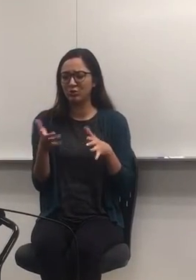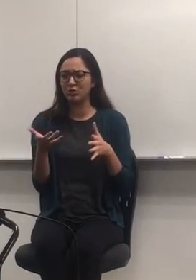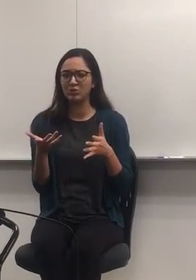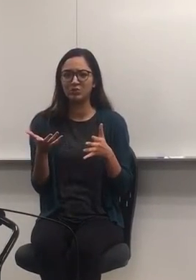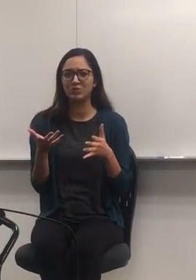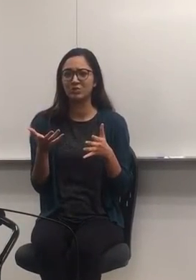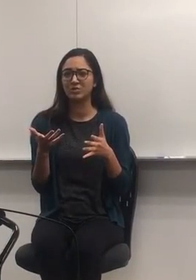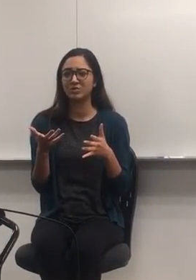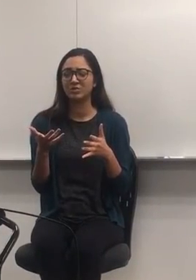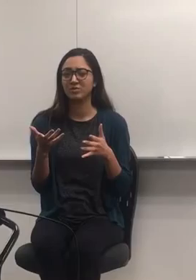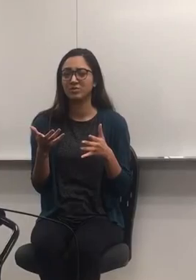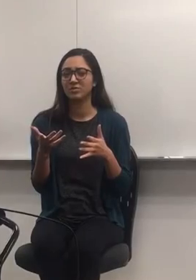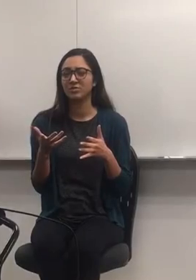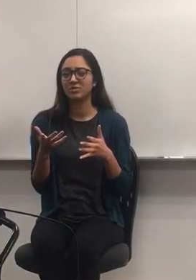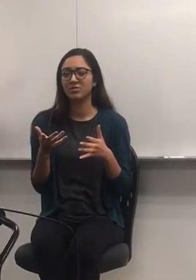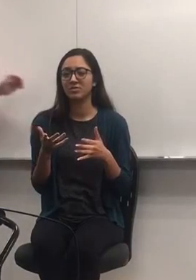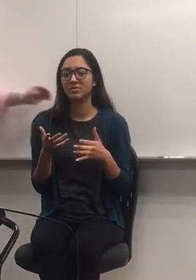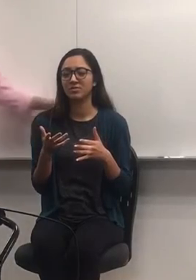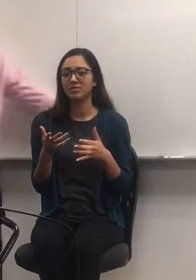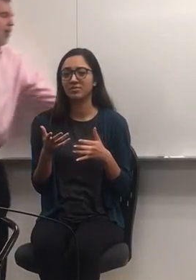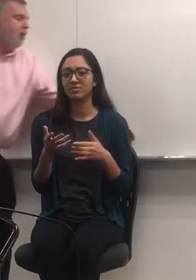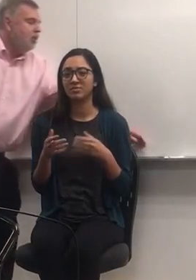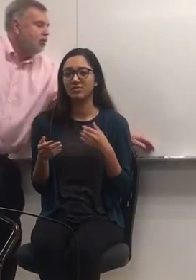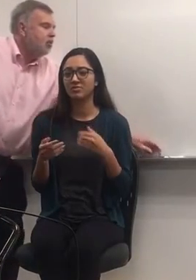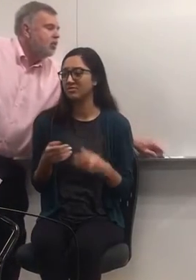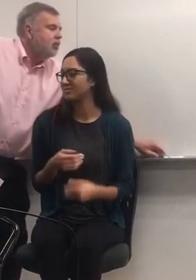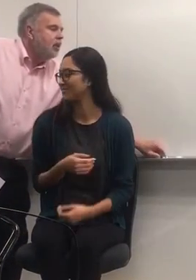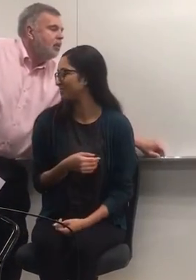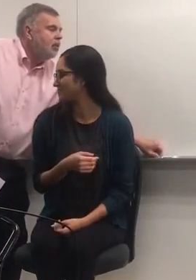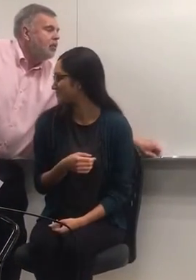is whatever x